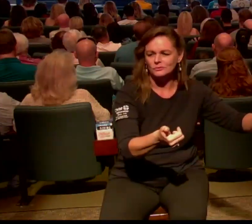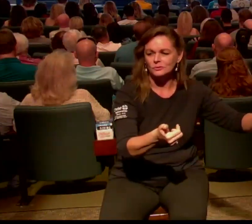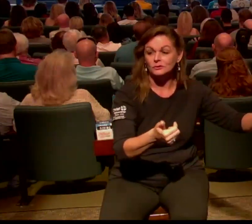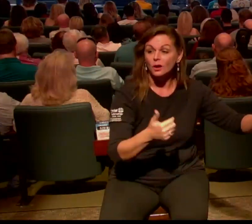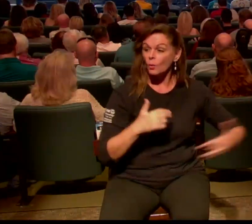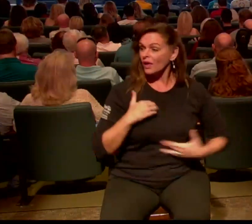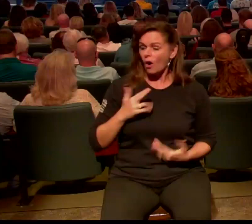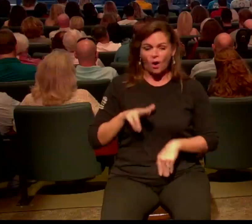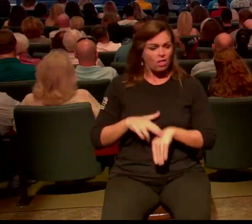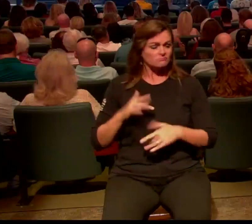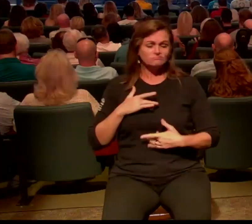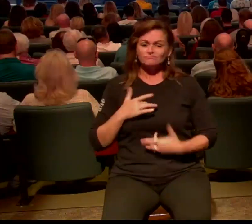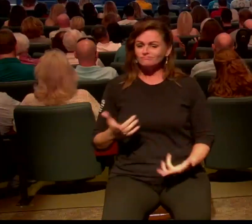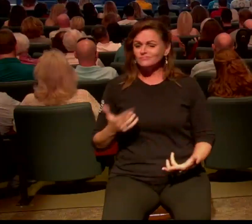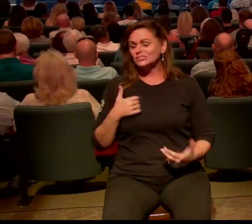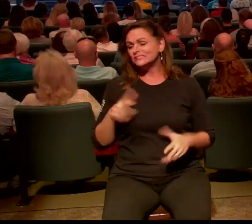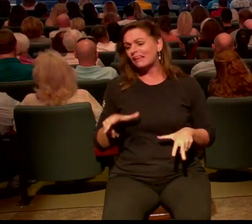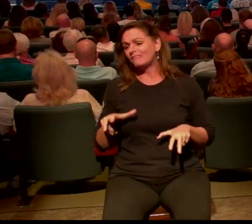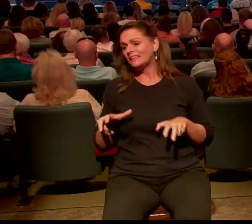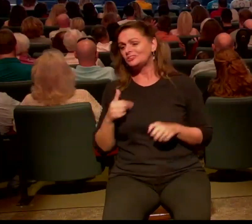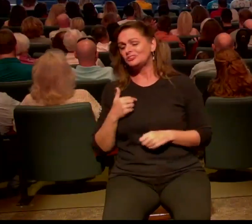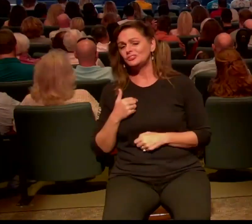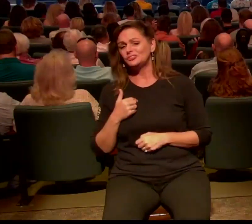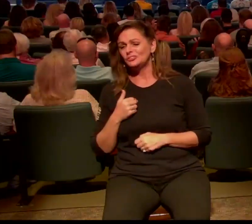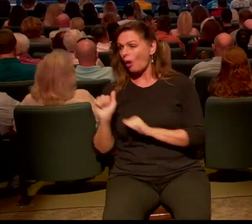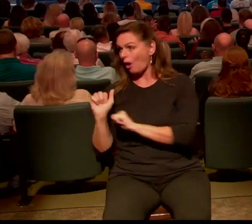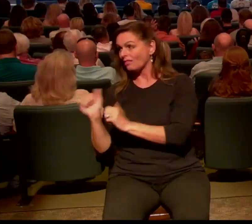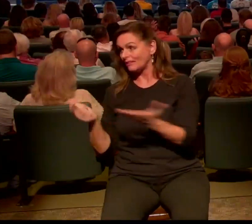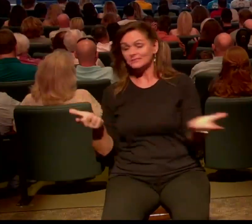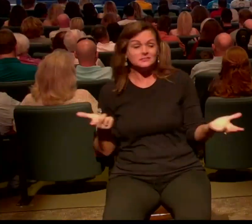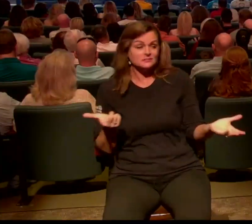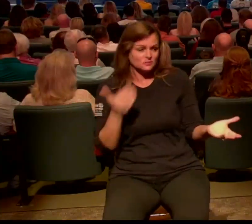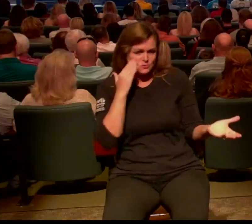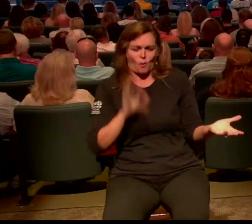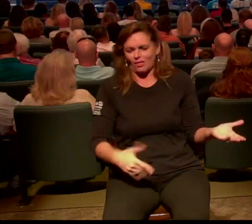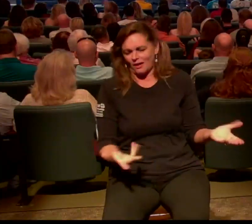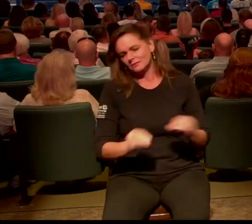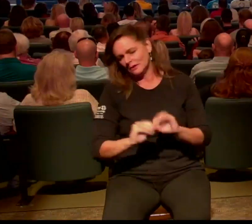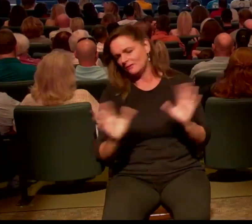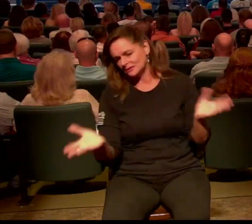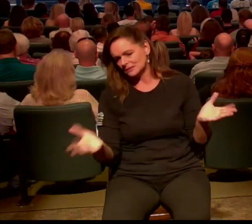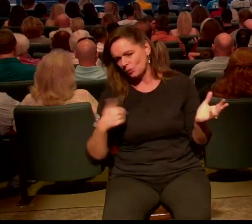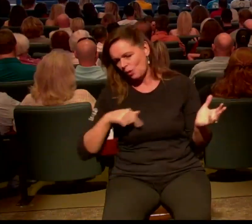naturally selfish. Okay? We all are, okay? You know that.